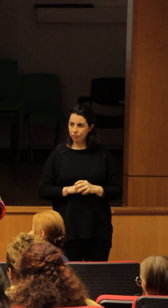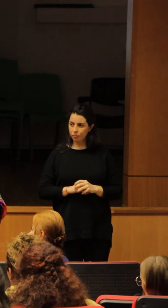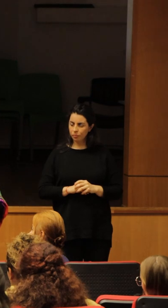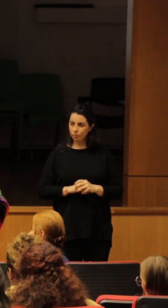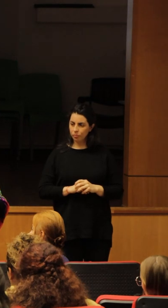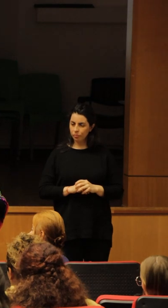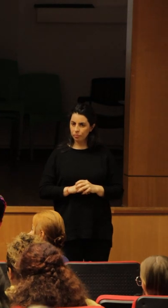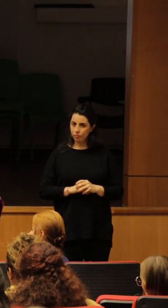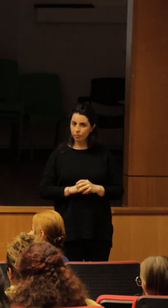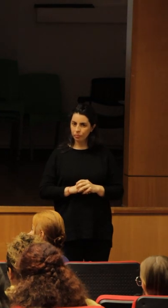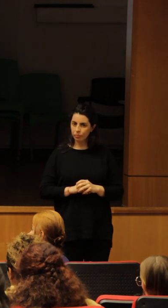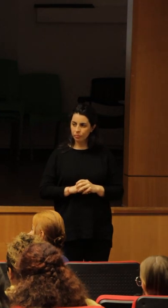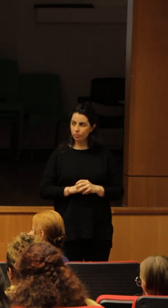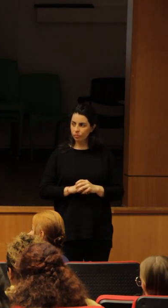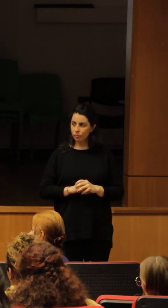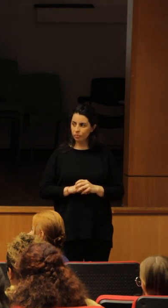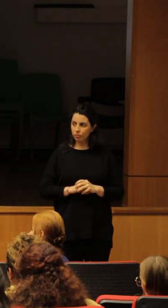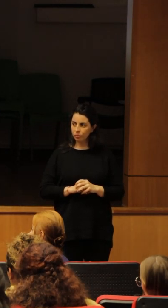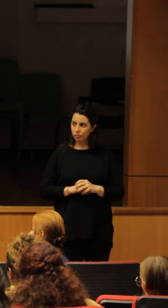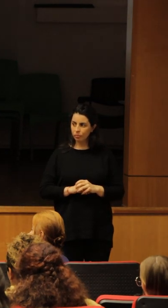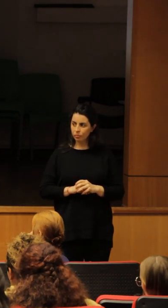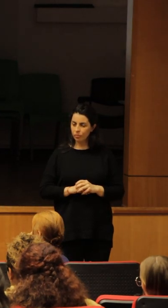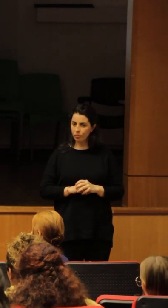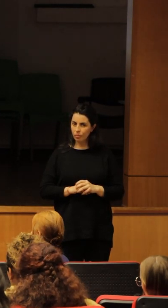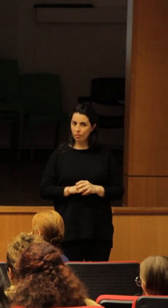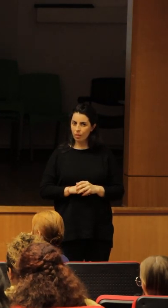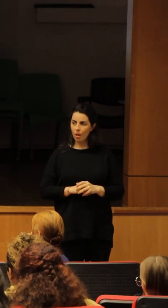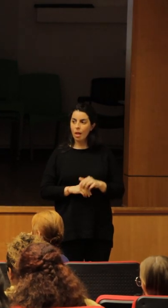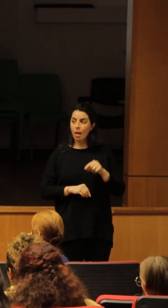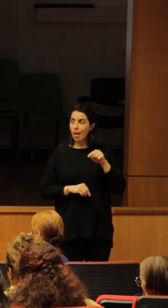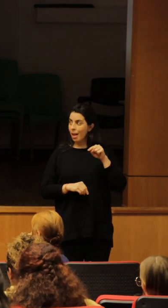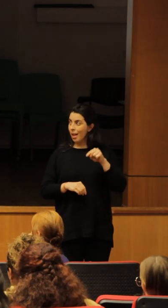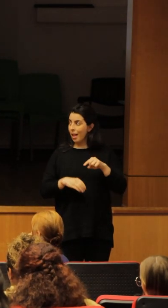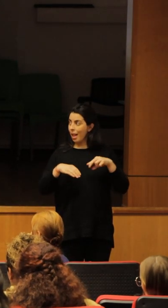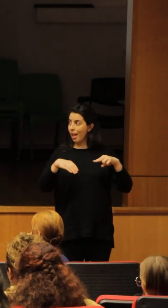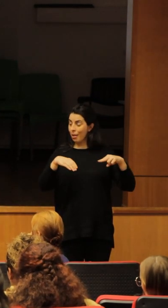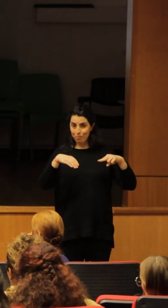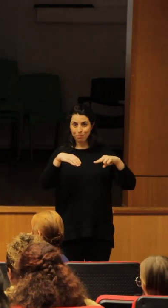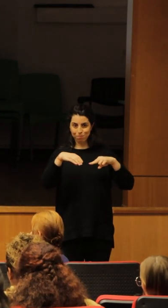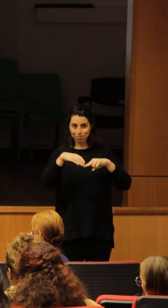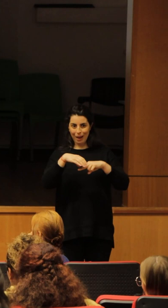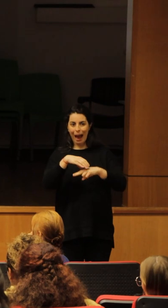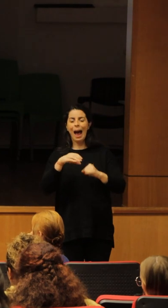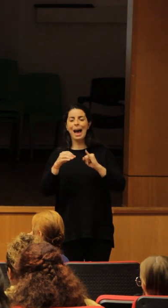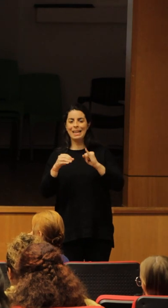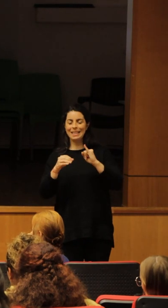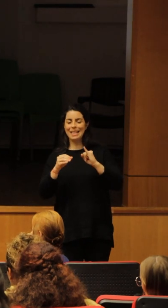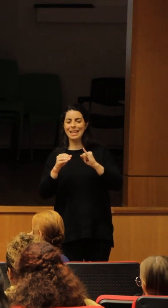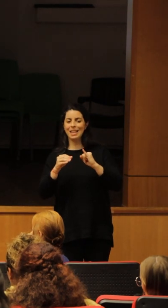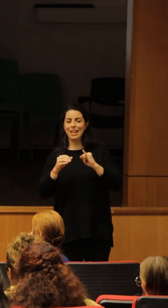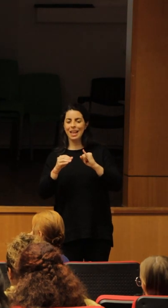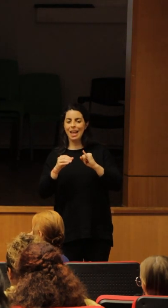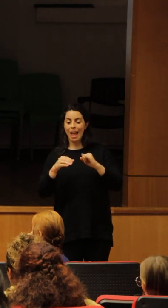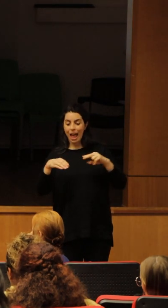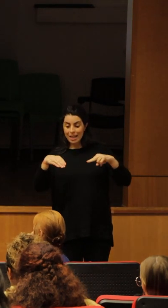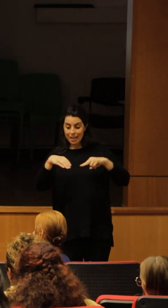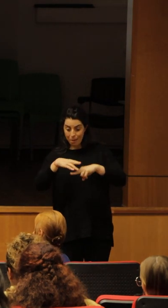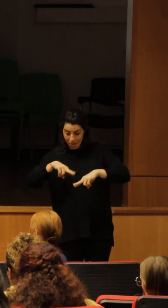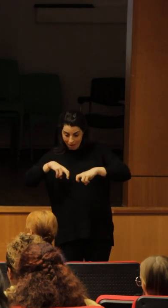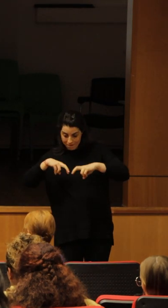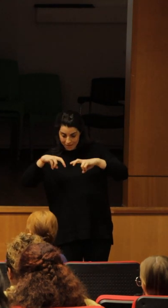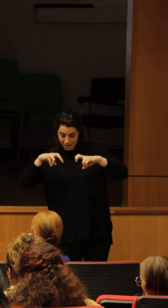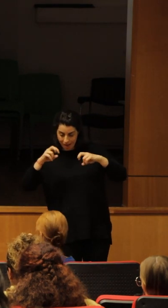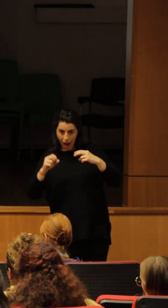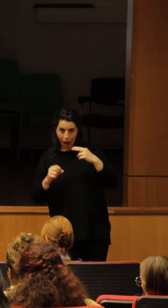thing. All right, this is the MRI, well, MRI is la a procedure. Okay, es el procedimiento, sí, okay, la resonancia magnética, okay. Well,